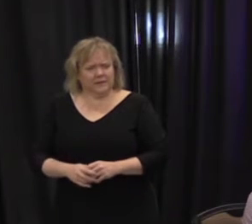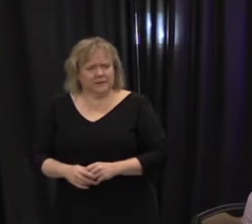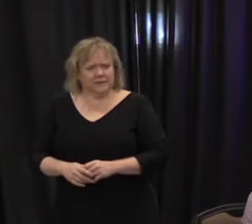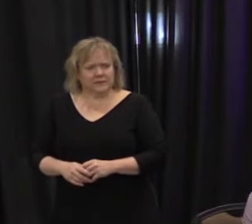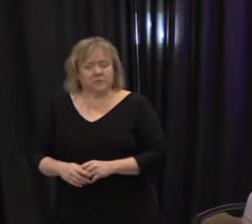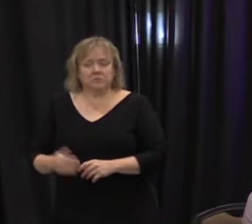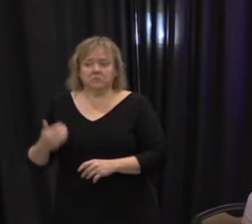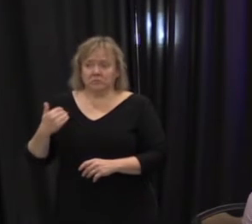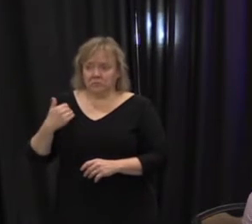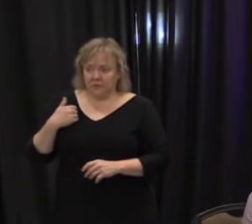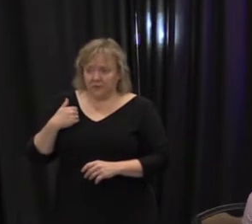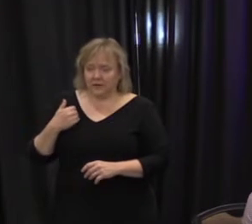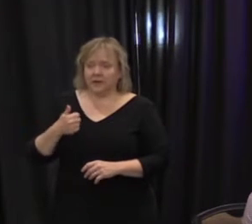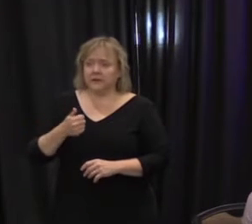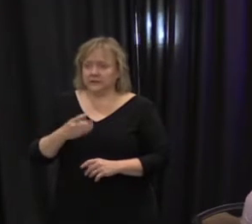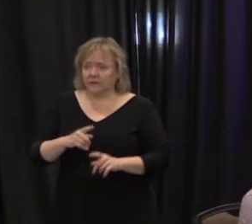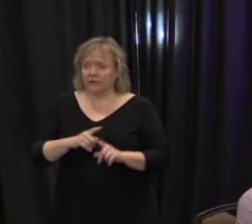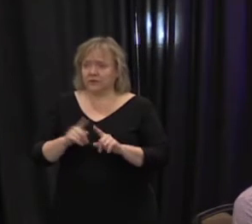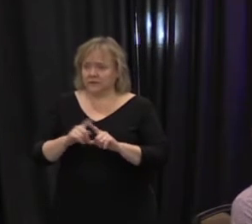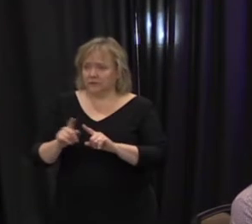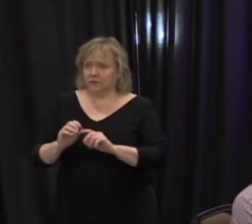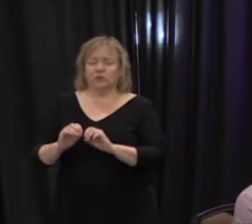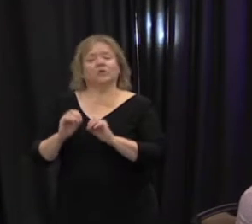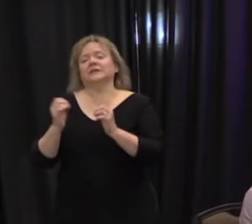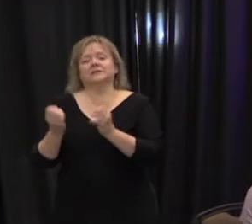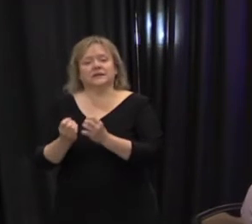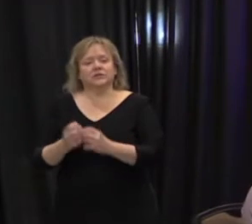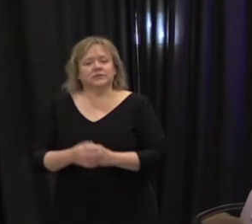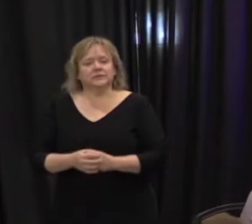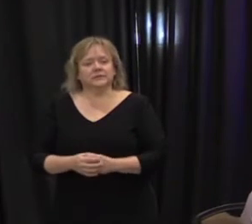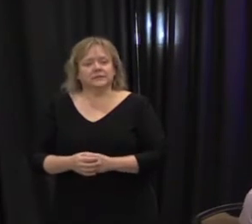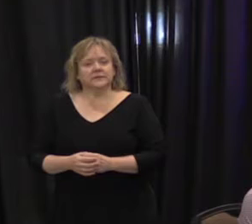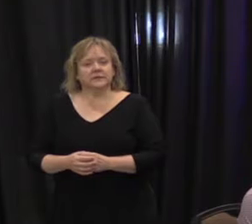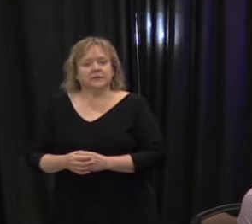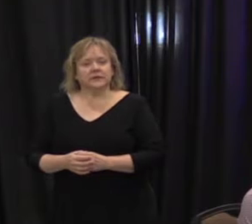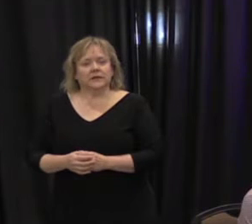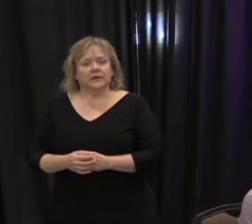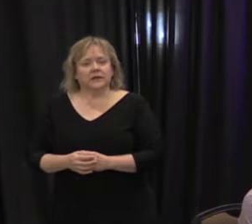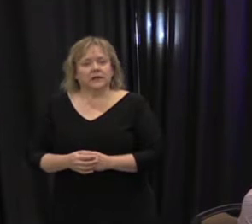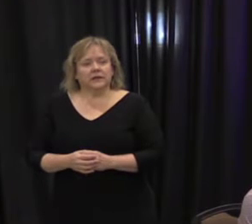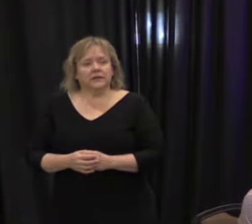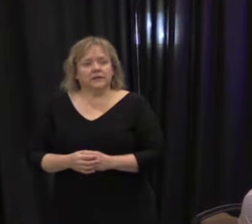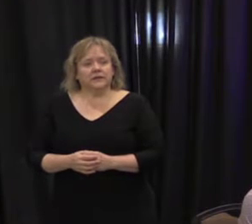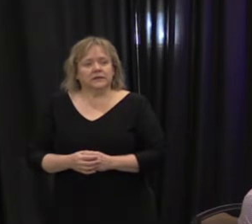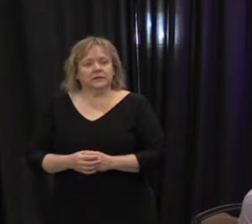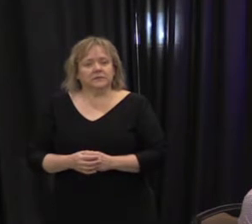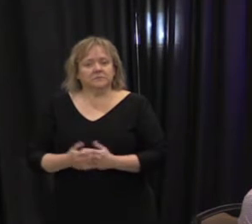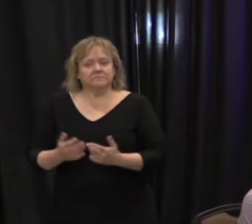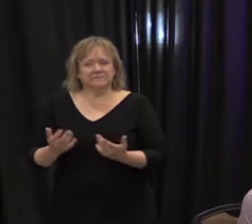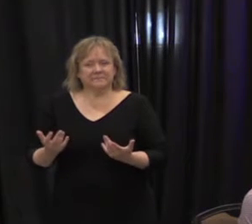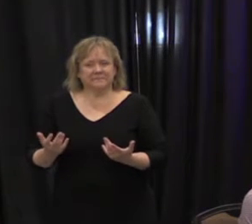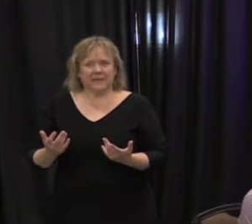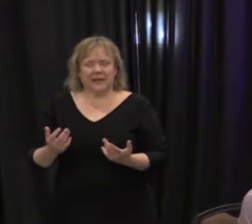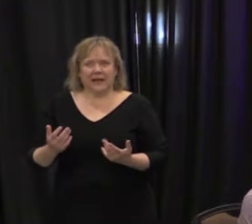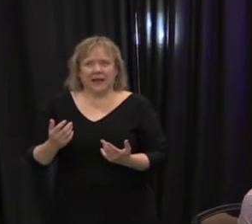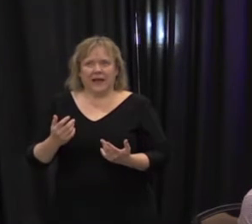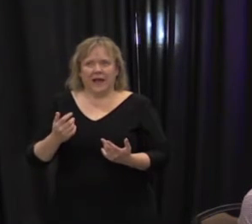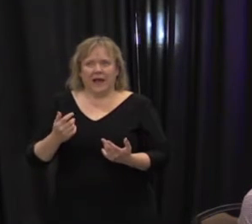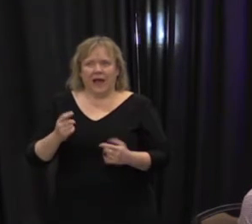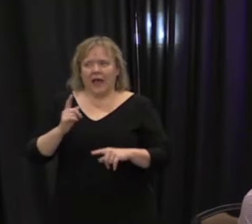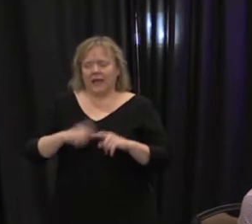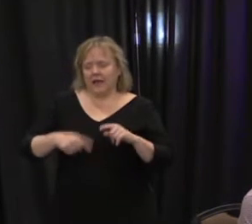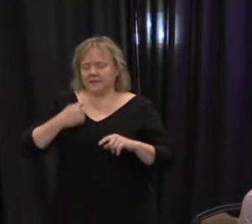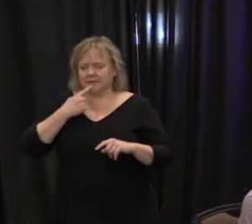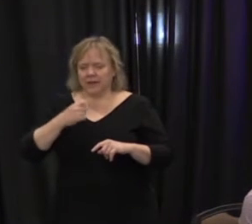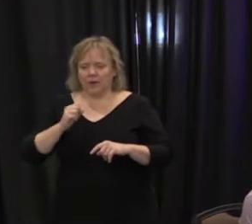number of organizations that follow this to some extent. I mean, pardon me. I can't say there's one place that would